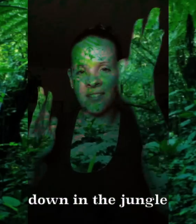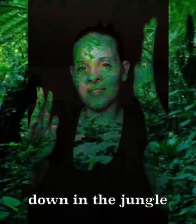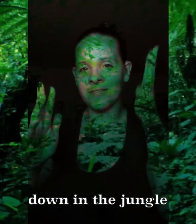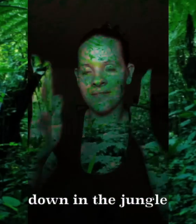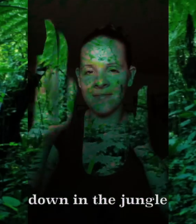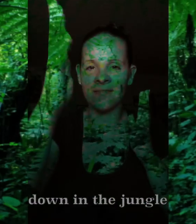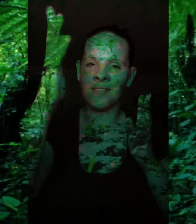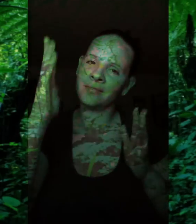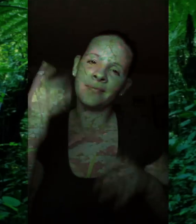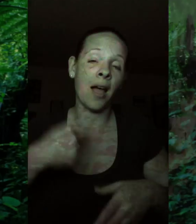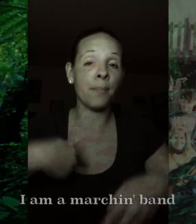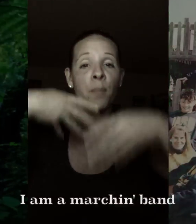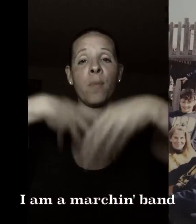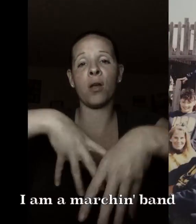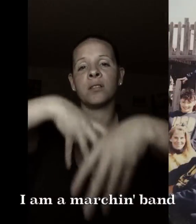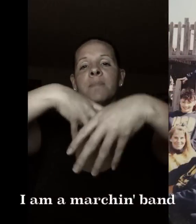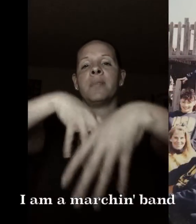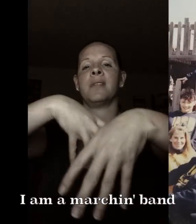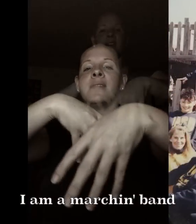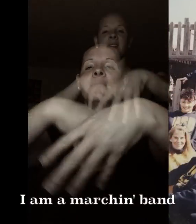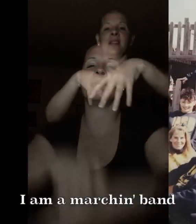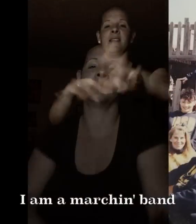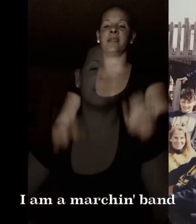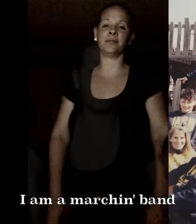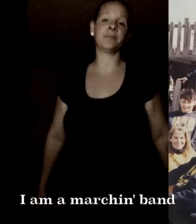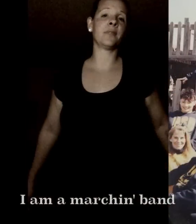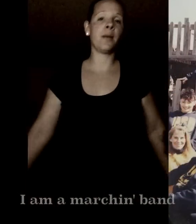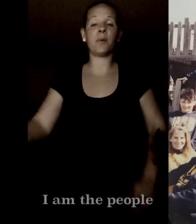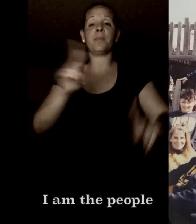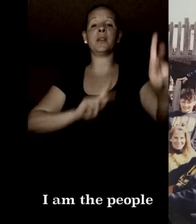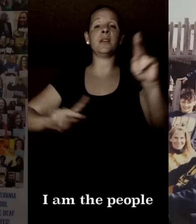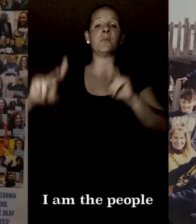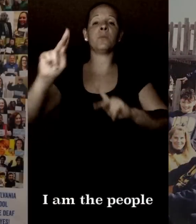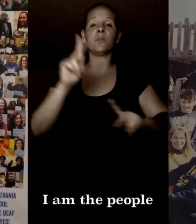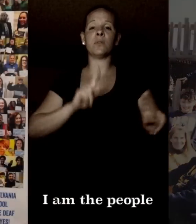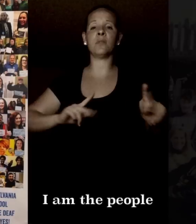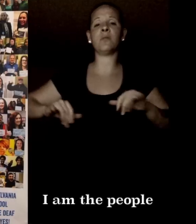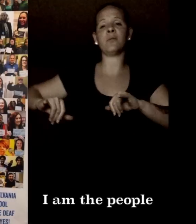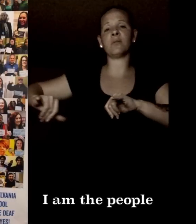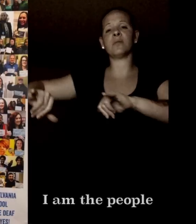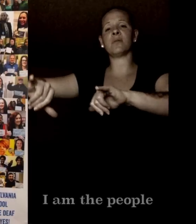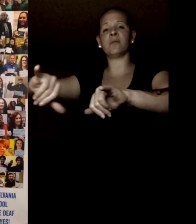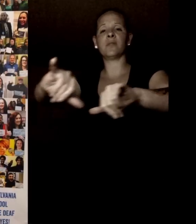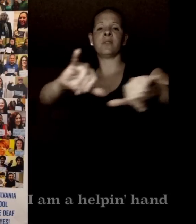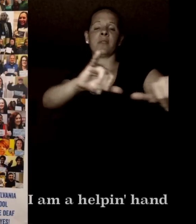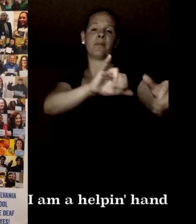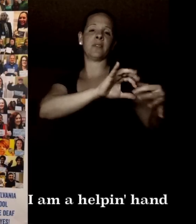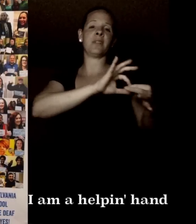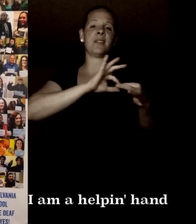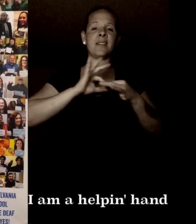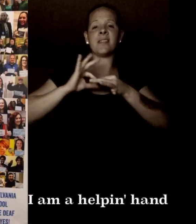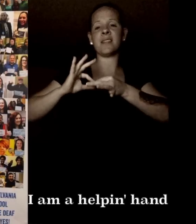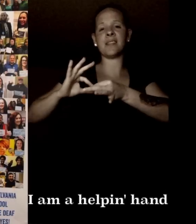the jungle. I am a marching band, I am the people, oh, I am a